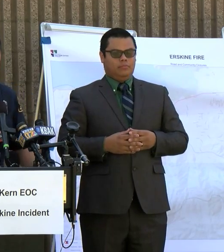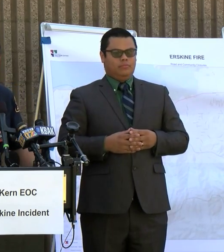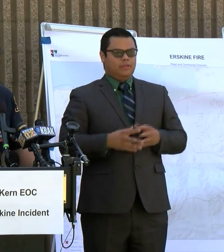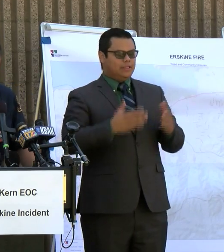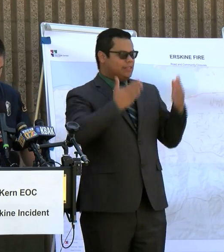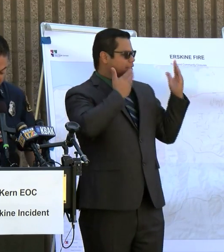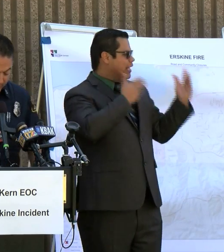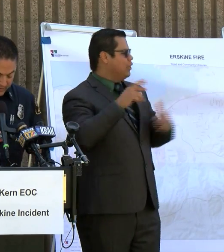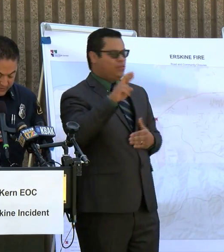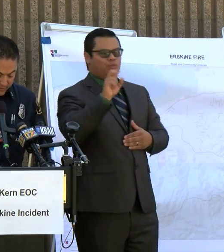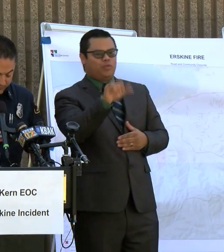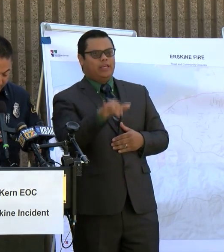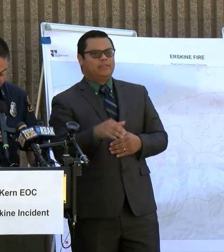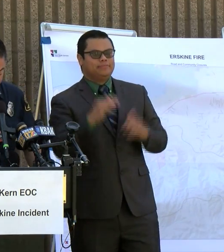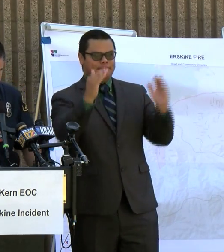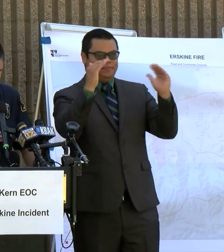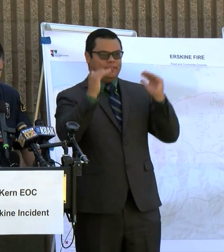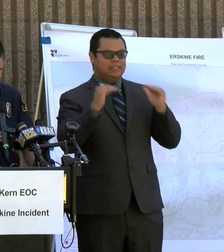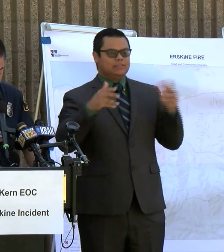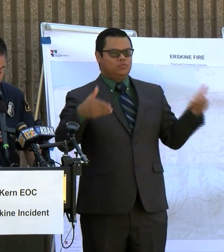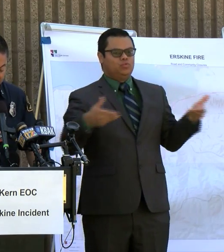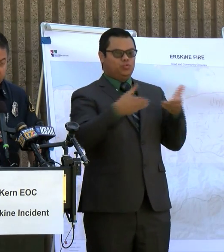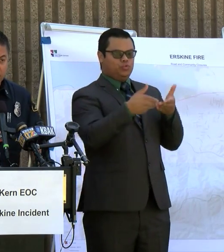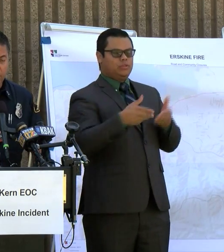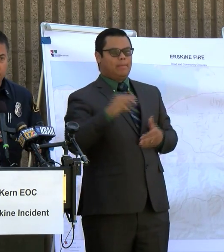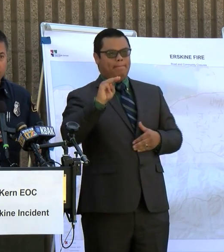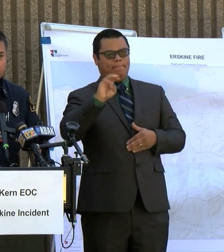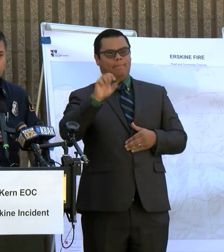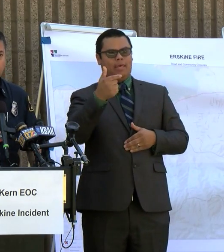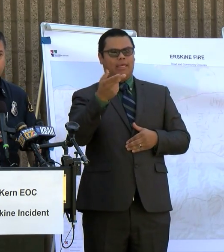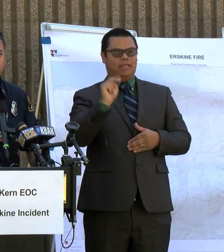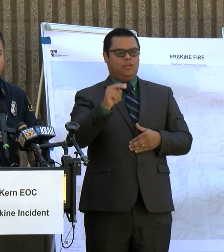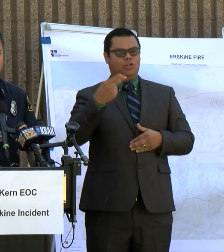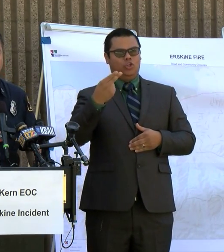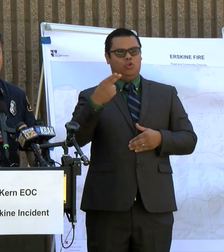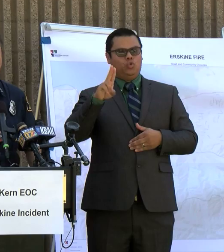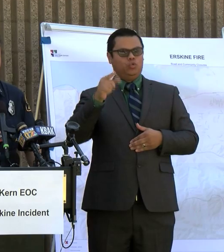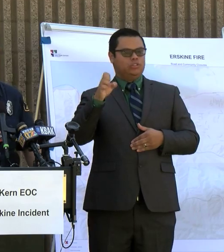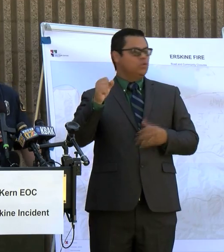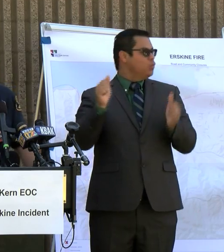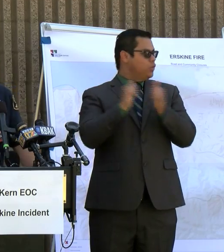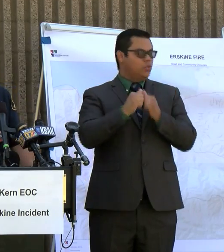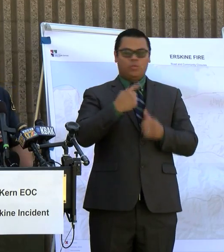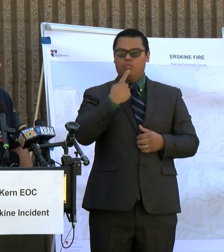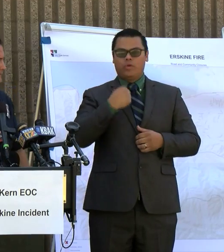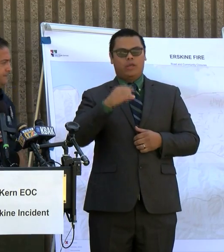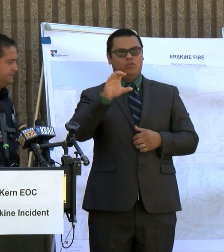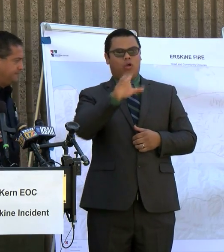Thank you, Ray. Next up, I'd like to introduce Megan Hughes with the Red Cross.